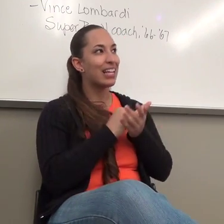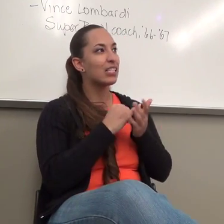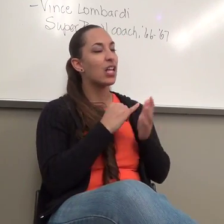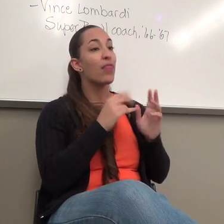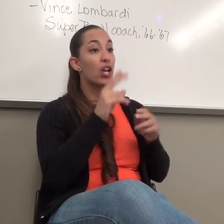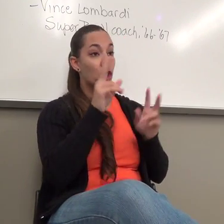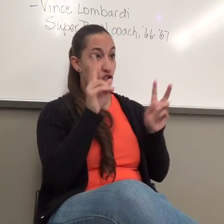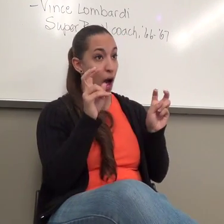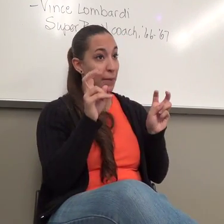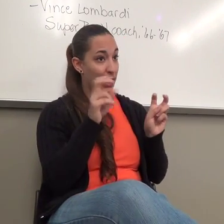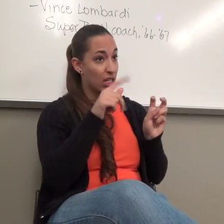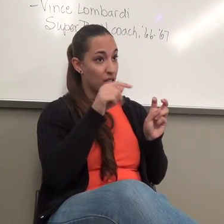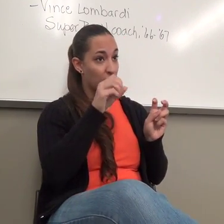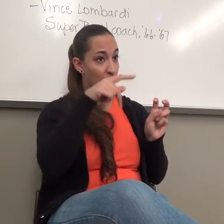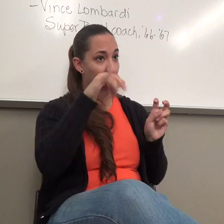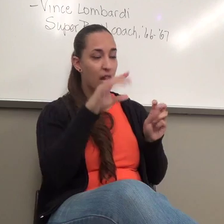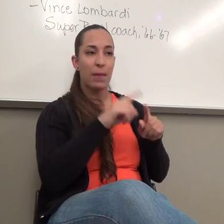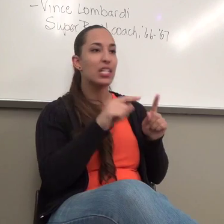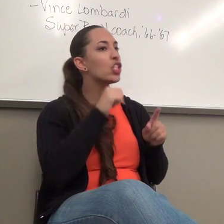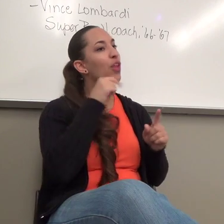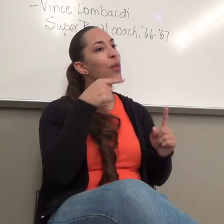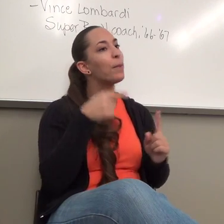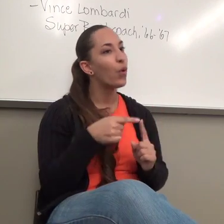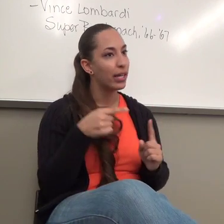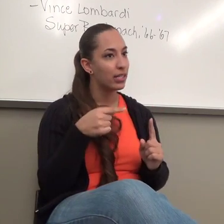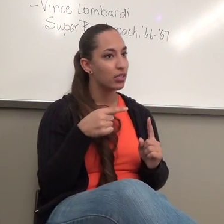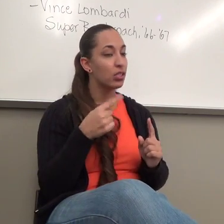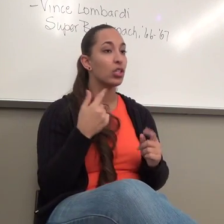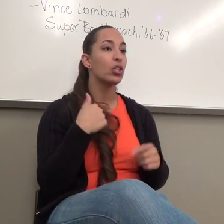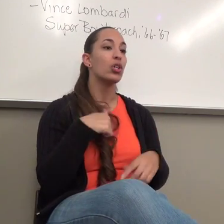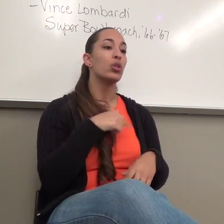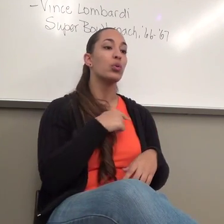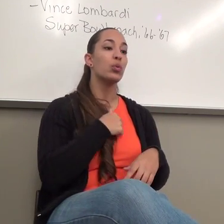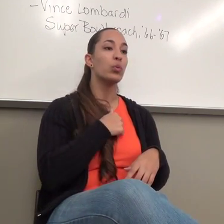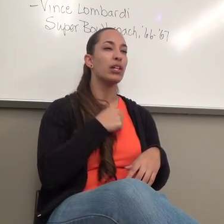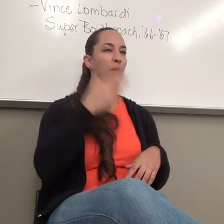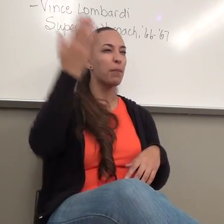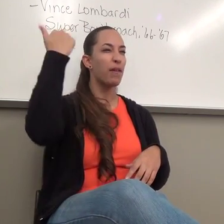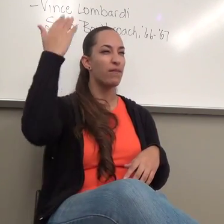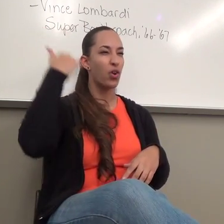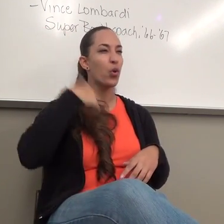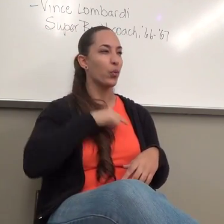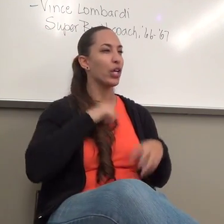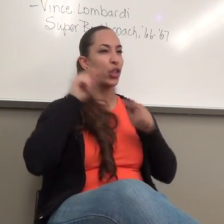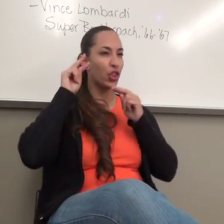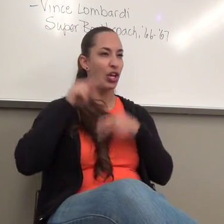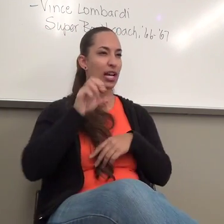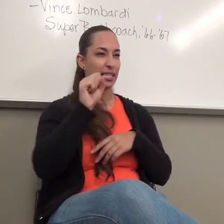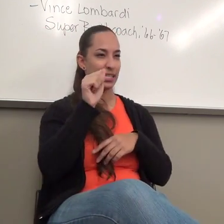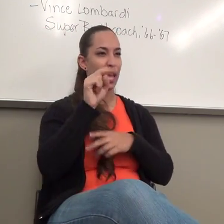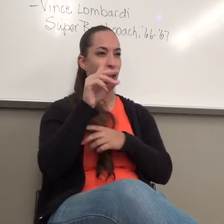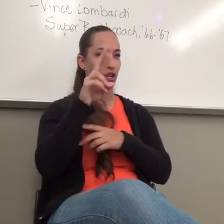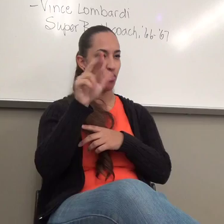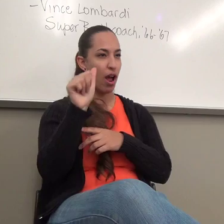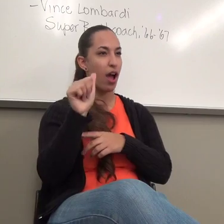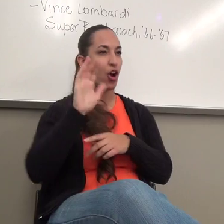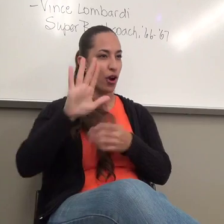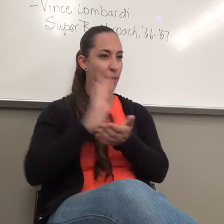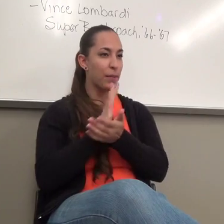so we were able to look at Sandra's paper because she had a draft already done last week. We were able to look at Sandra's